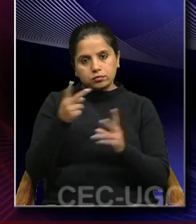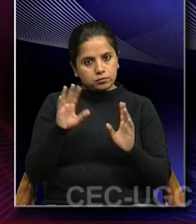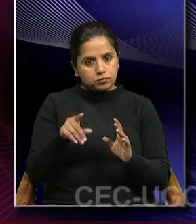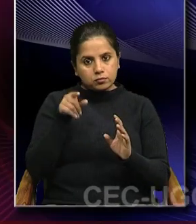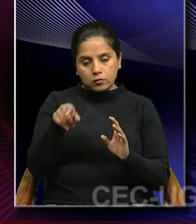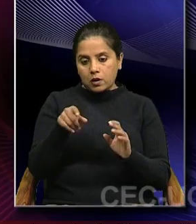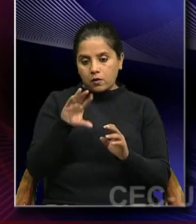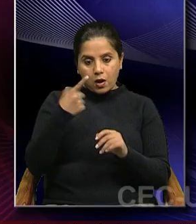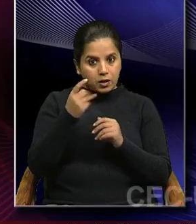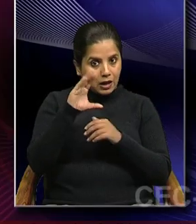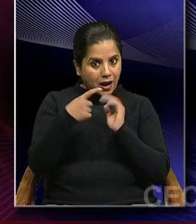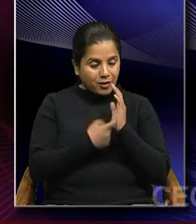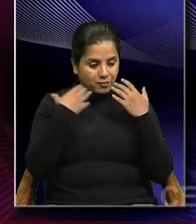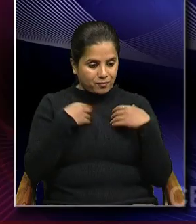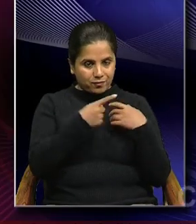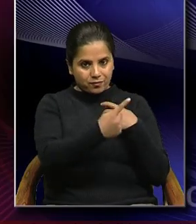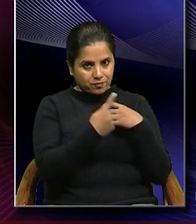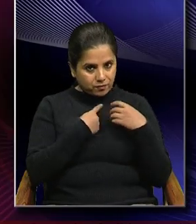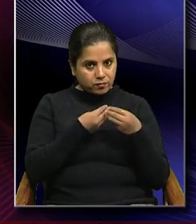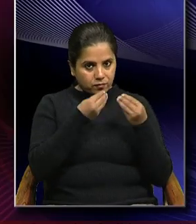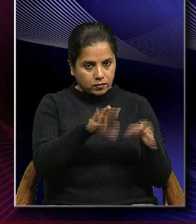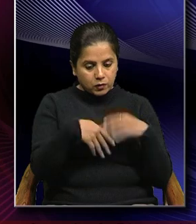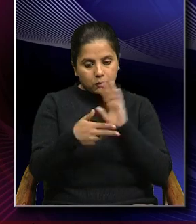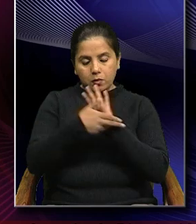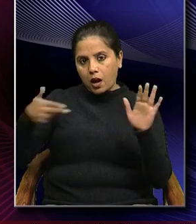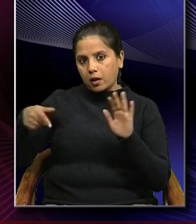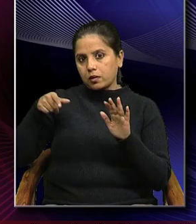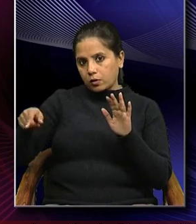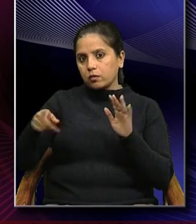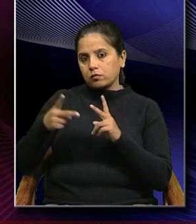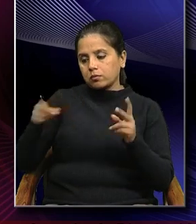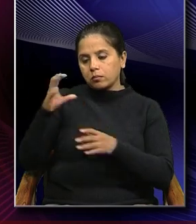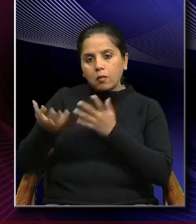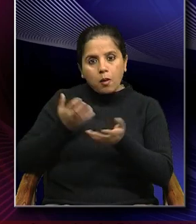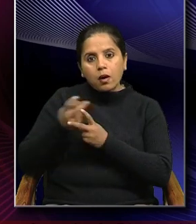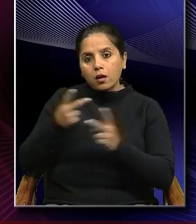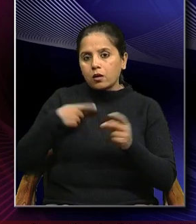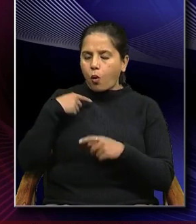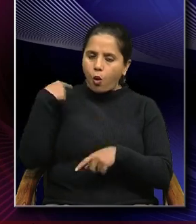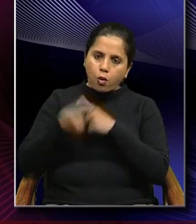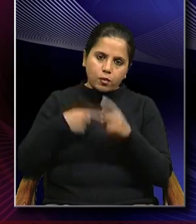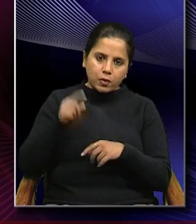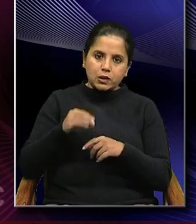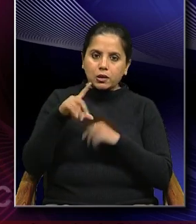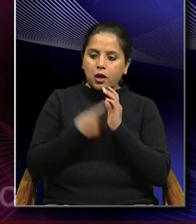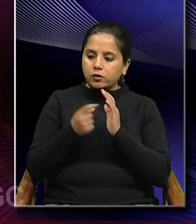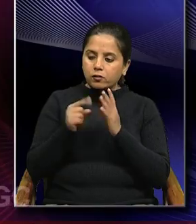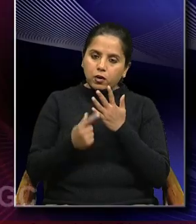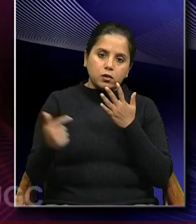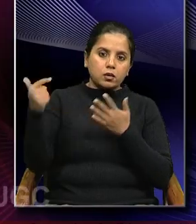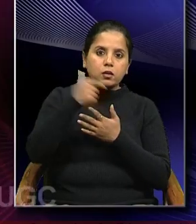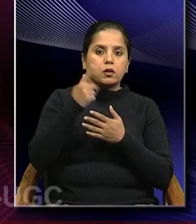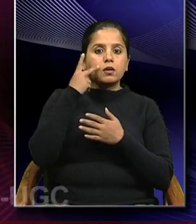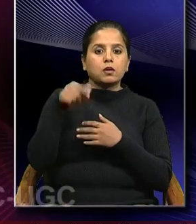the customer and then working backwards to brand communicators. So, we should always look at the customer first. This is what it